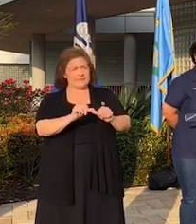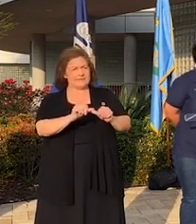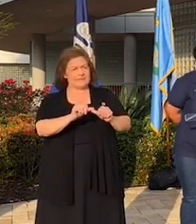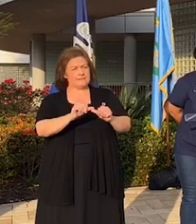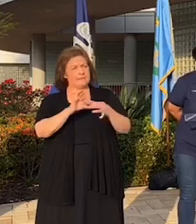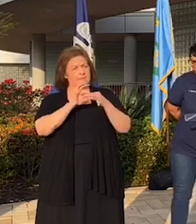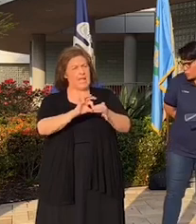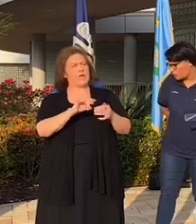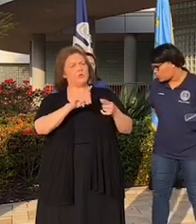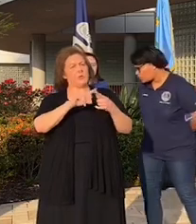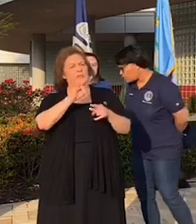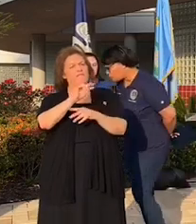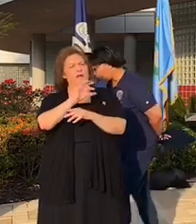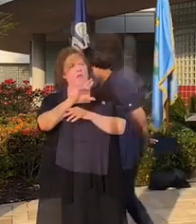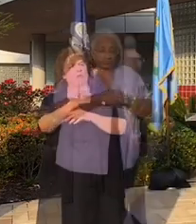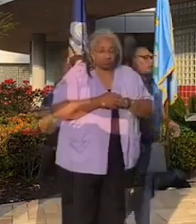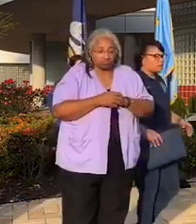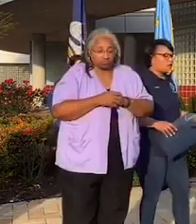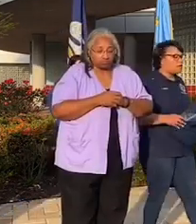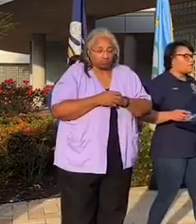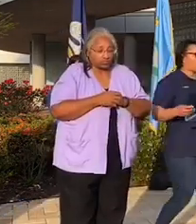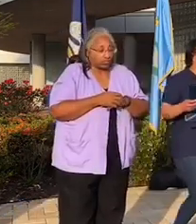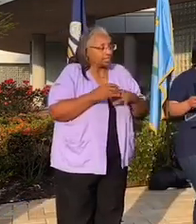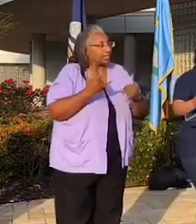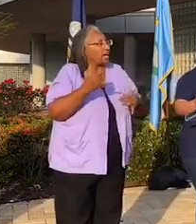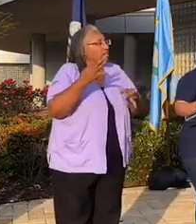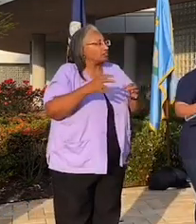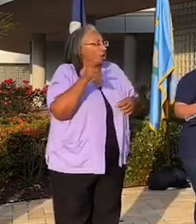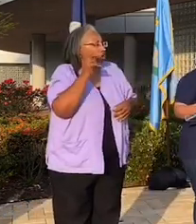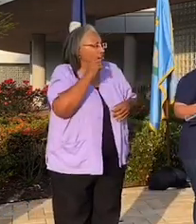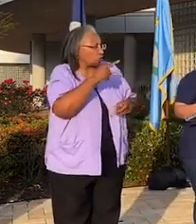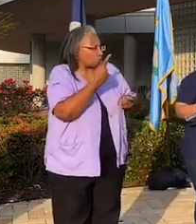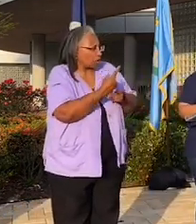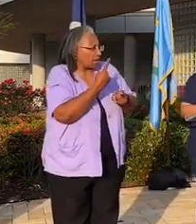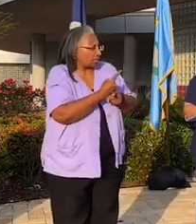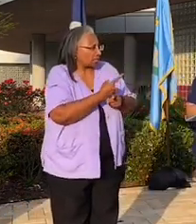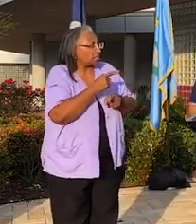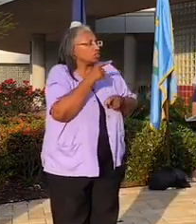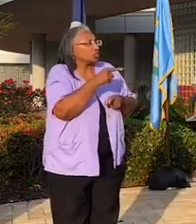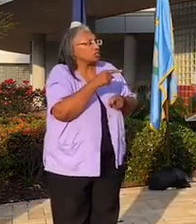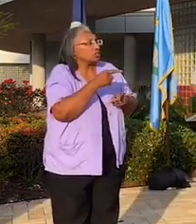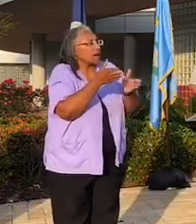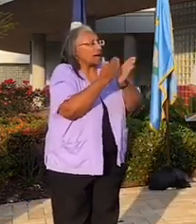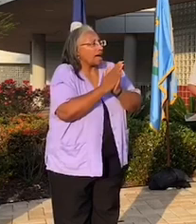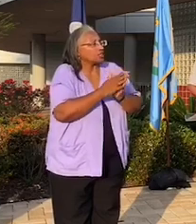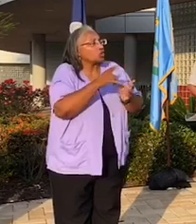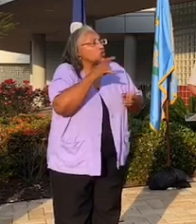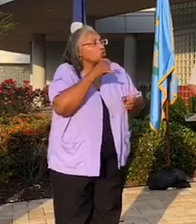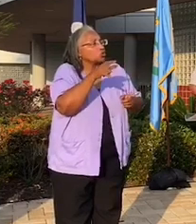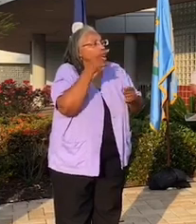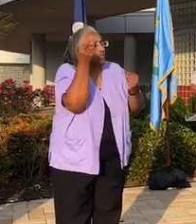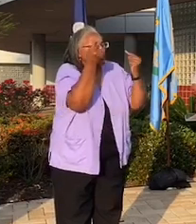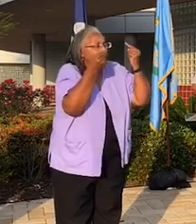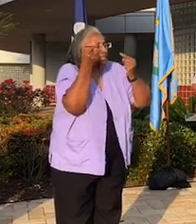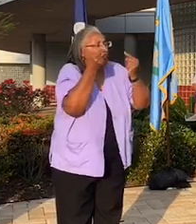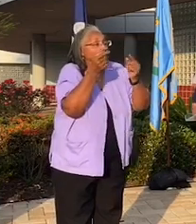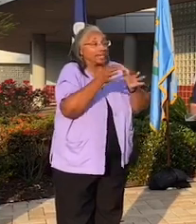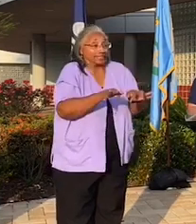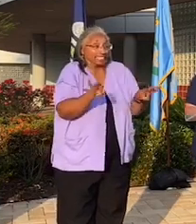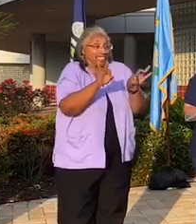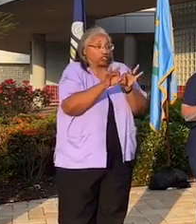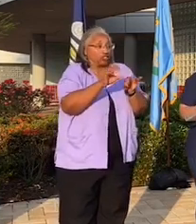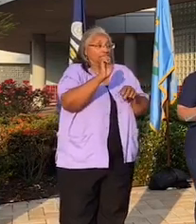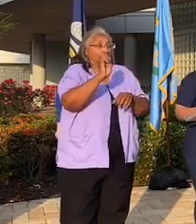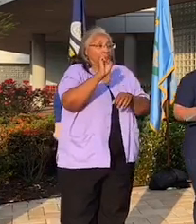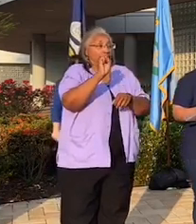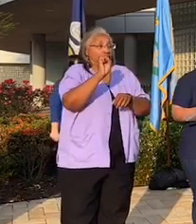virus. Thank you. Now, if I heard you right, you asked who is considered essential. Yes. Okay, and this is